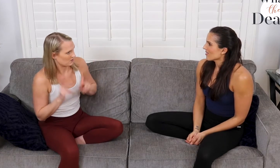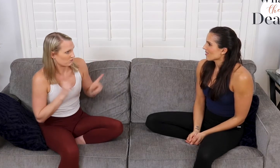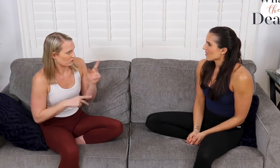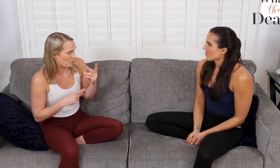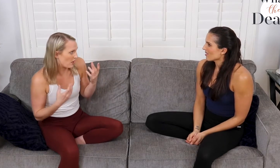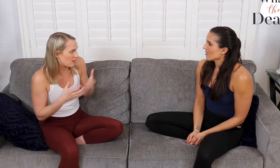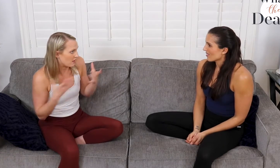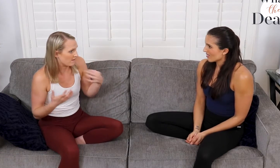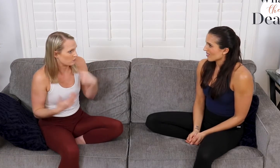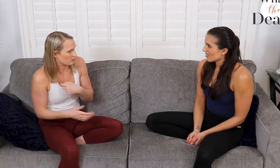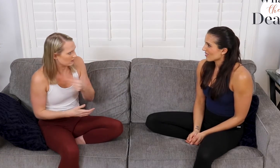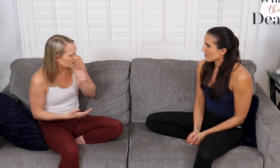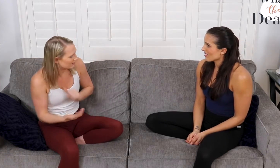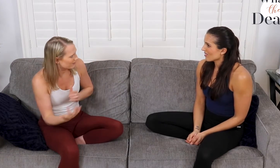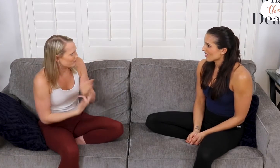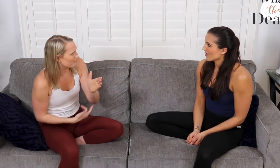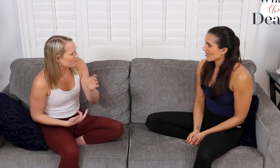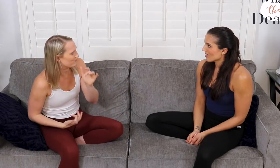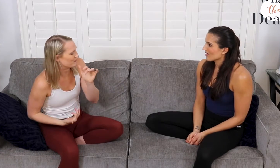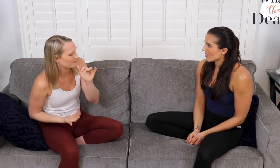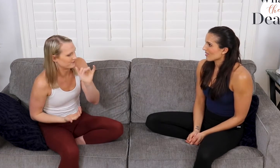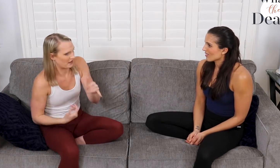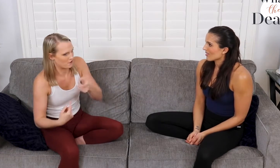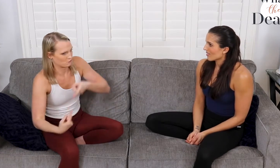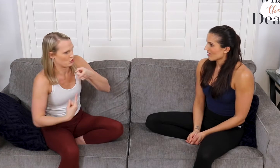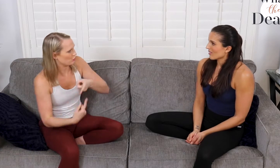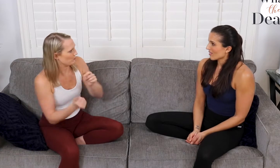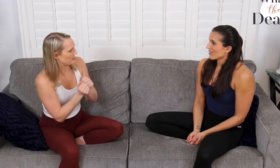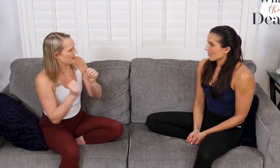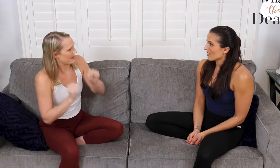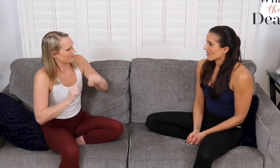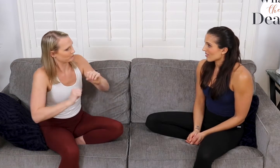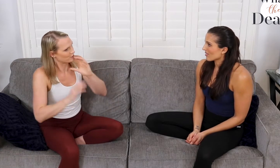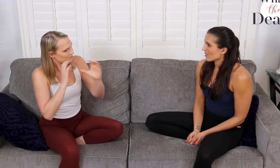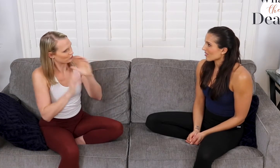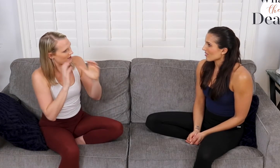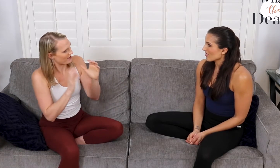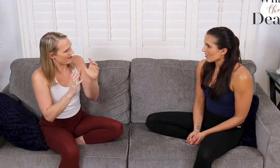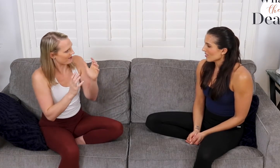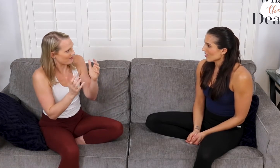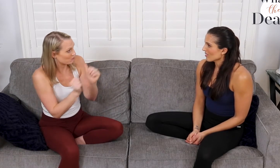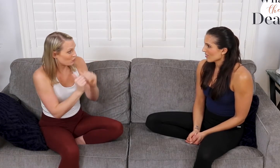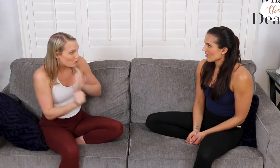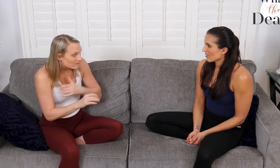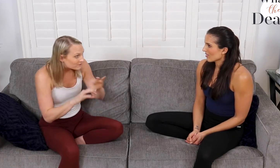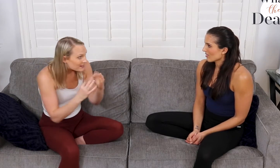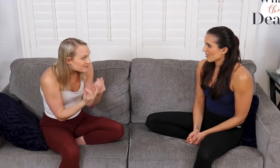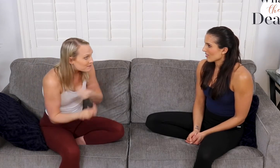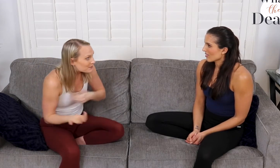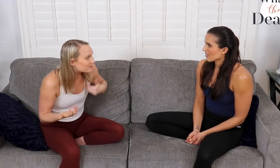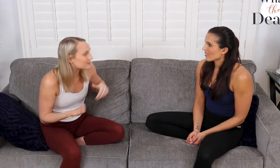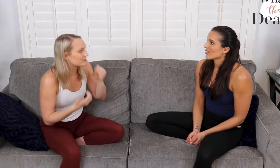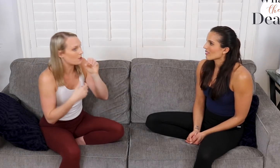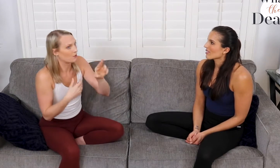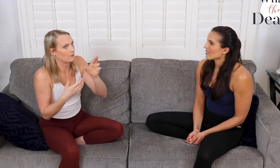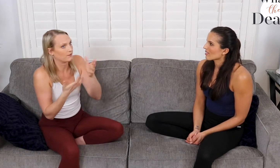conversations and I would ask somebody like what they say. And they would always say, oh, I'll tell you later, or it's not important, and move on.